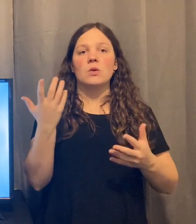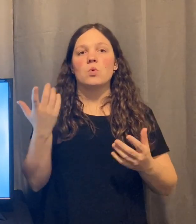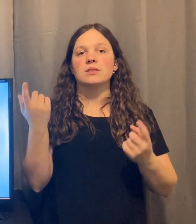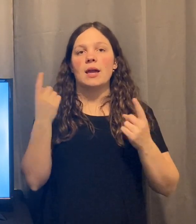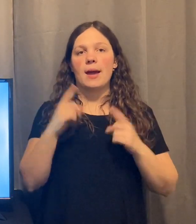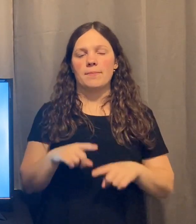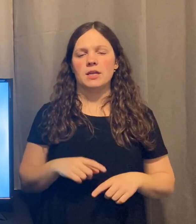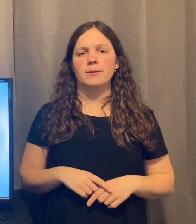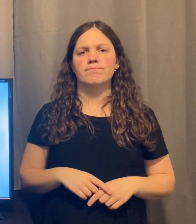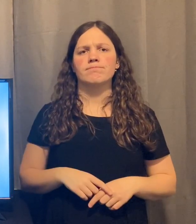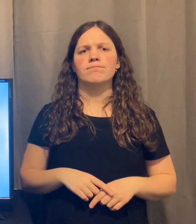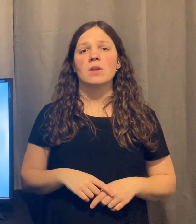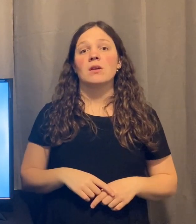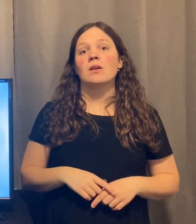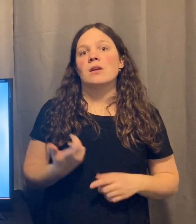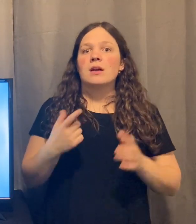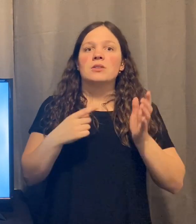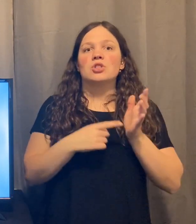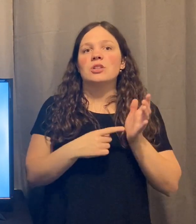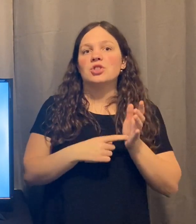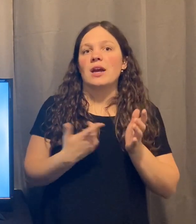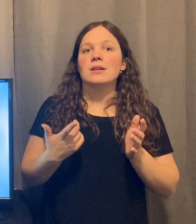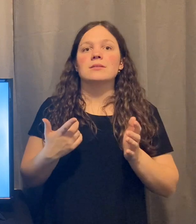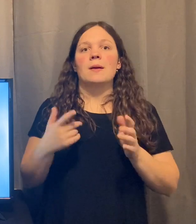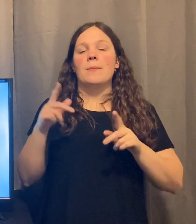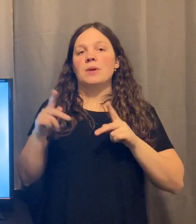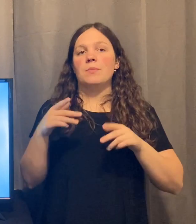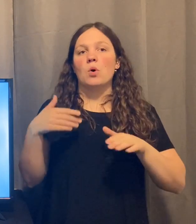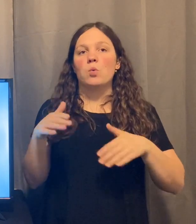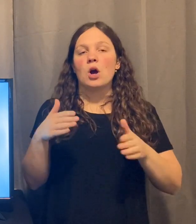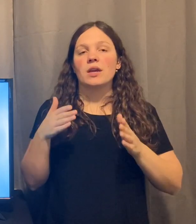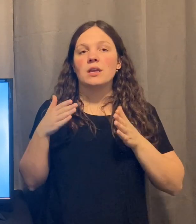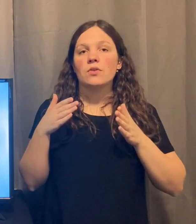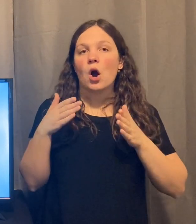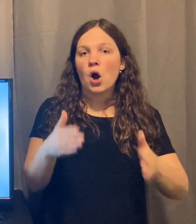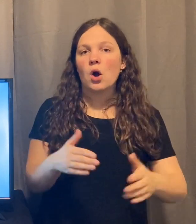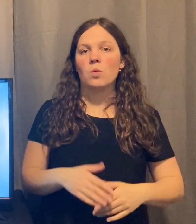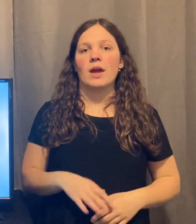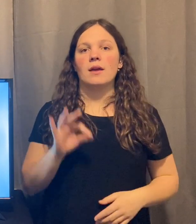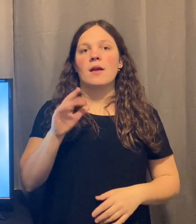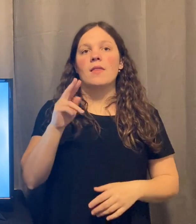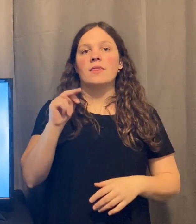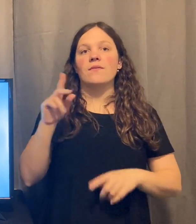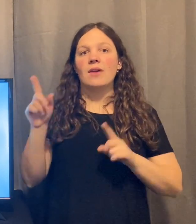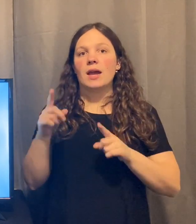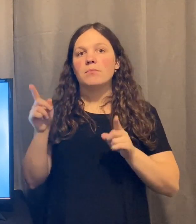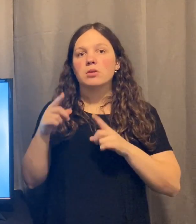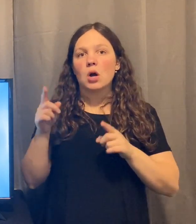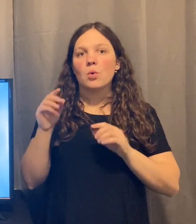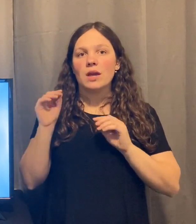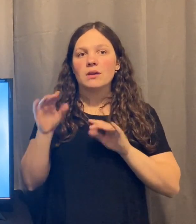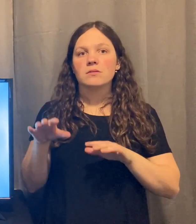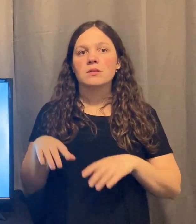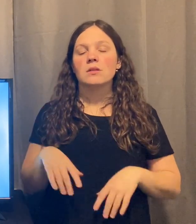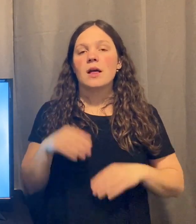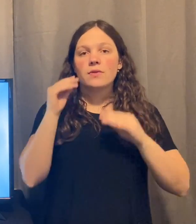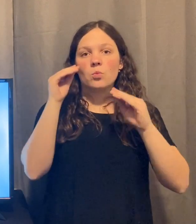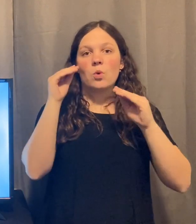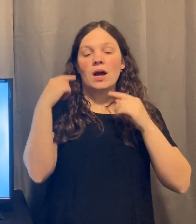what's happening, such as people walking in the hallway, the fan blowing while